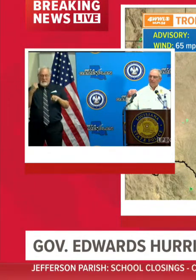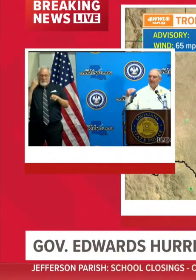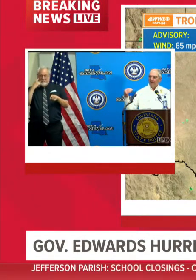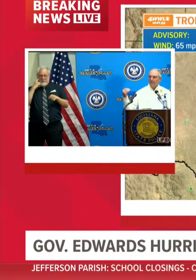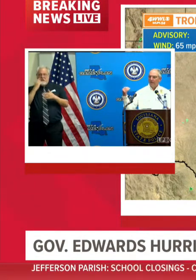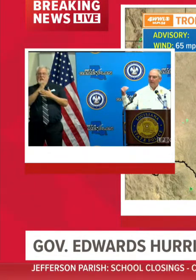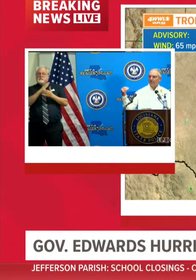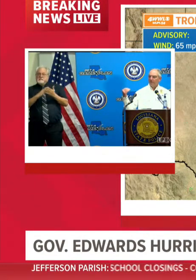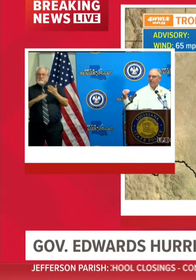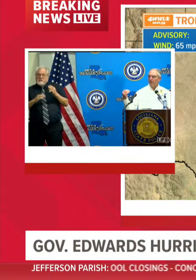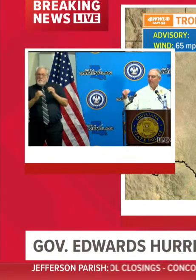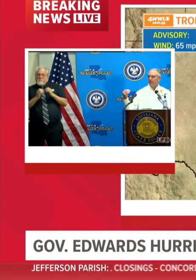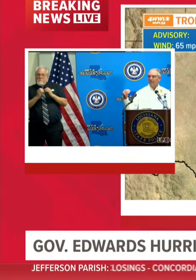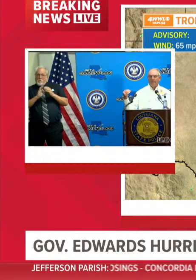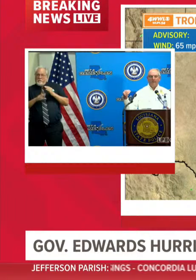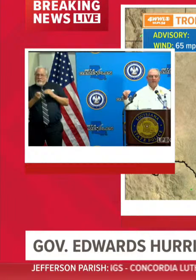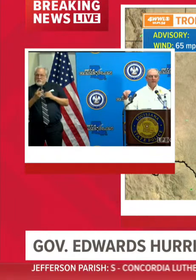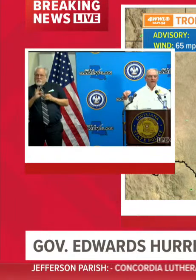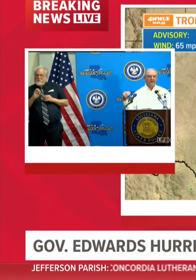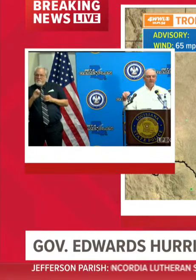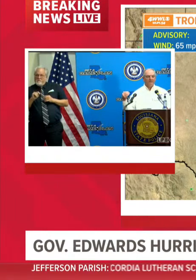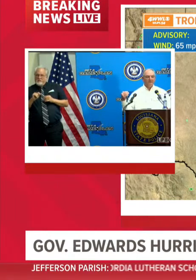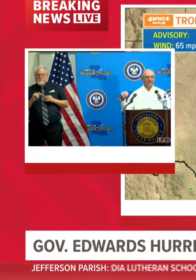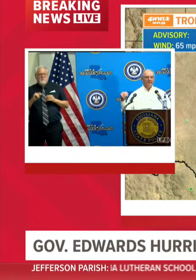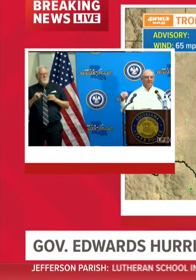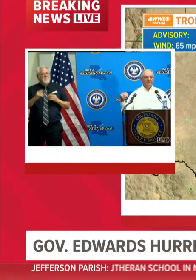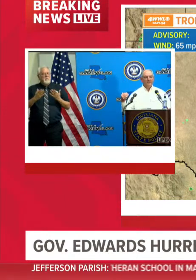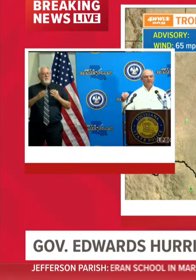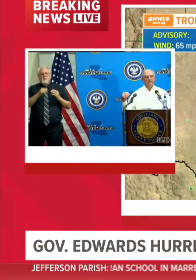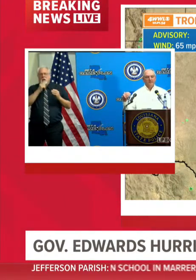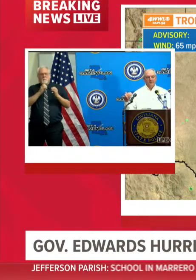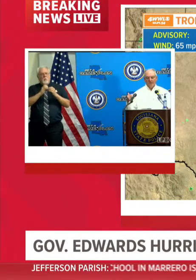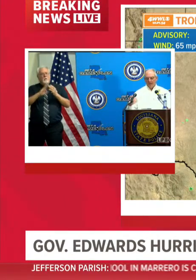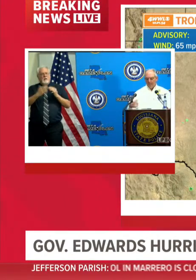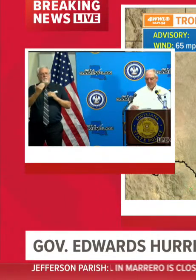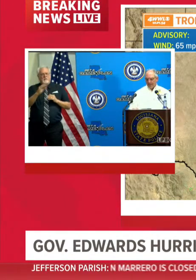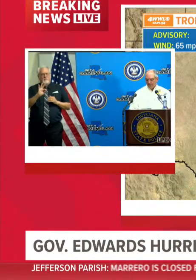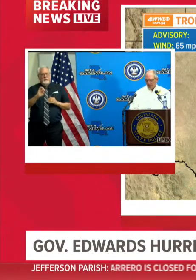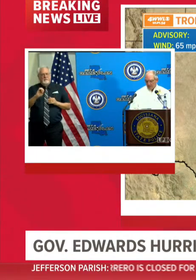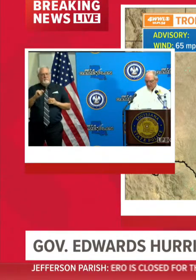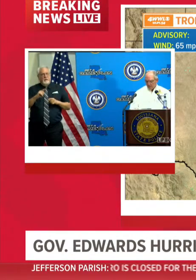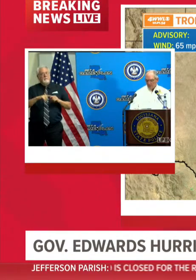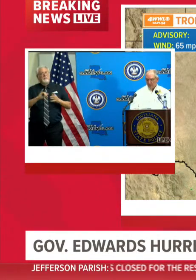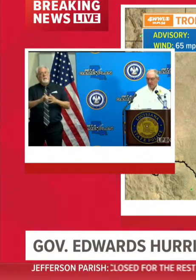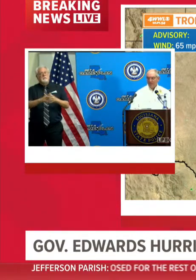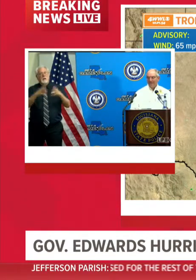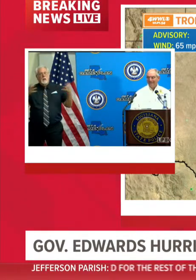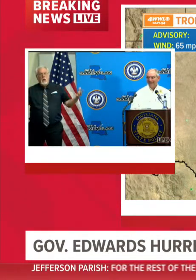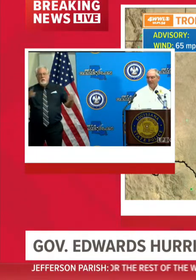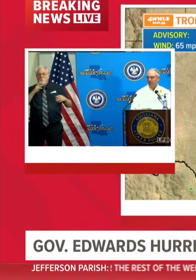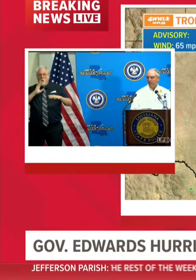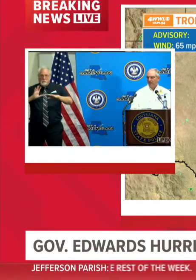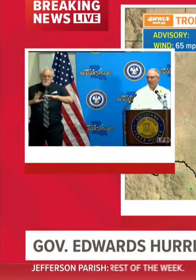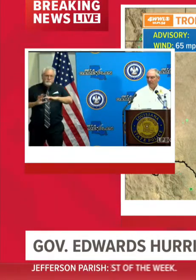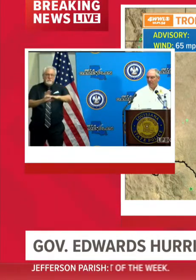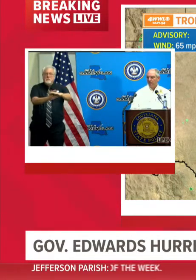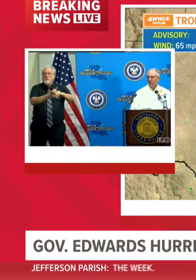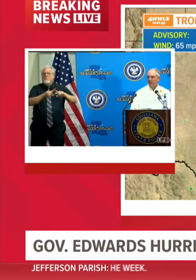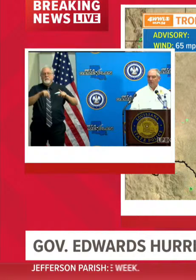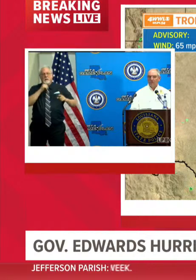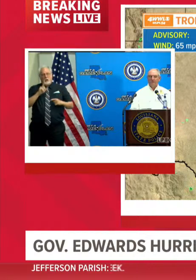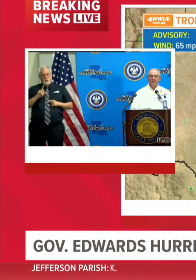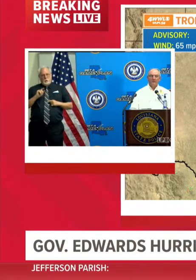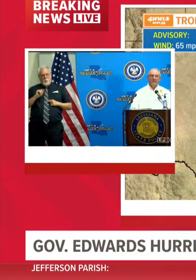there were some values higher than 12, probably none higher than 15 feet, but that's a lot of storm surge, but it's not the 20 feet that